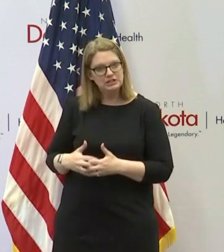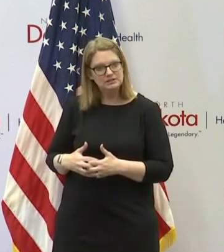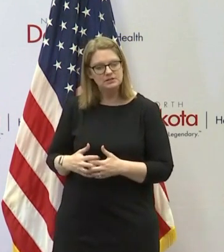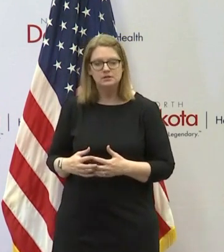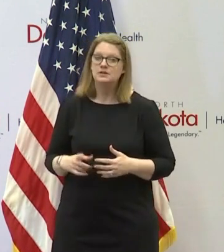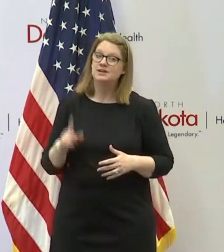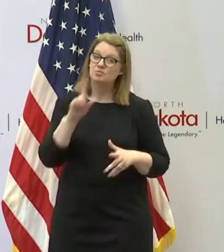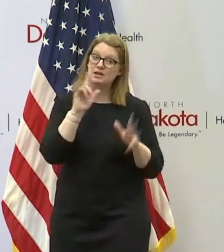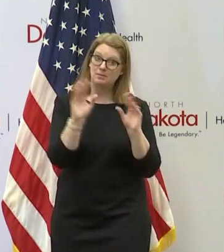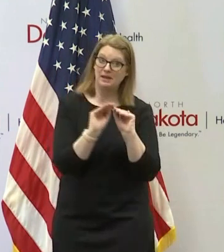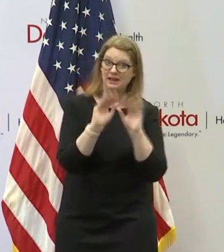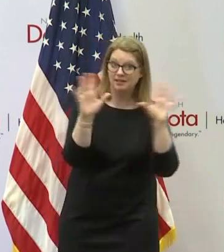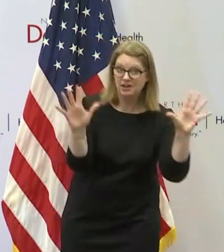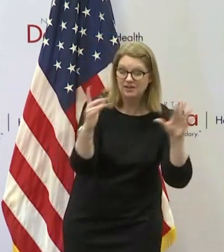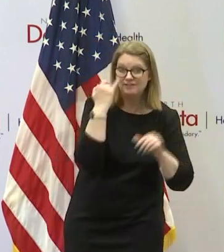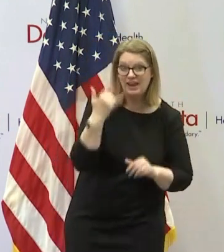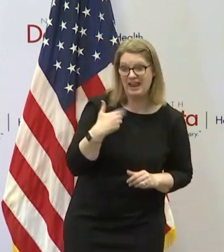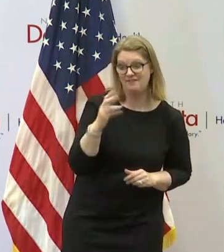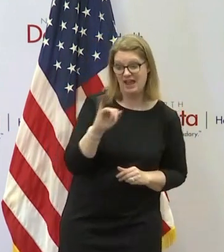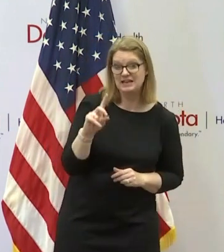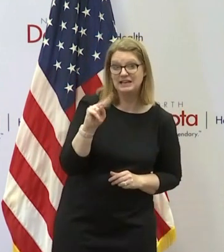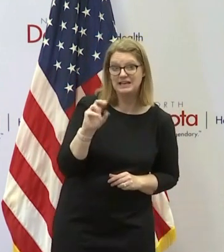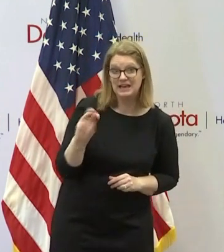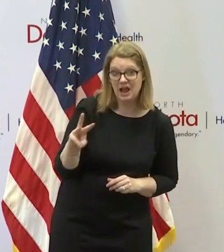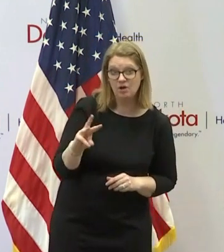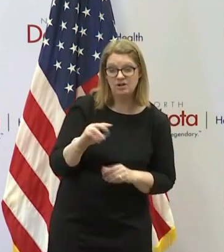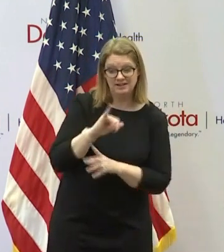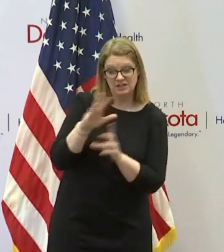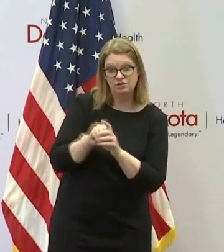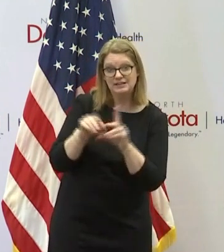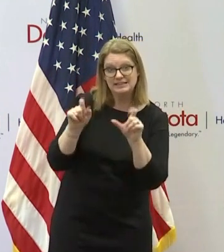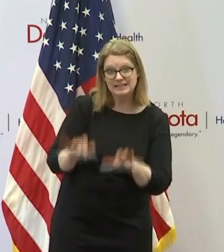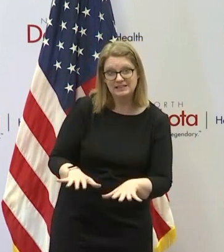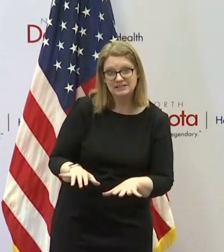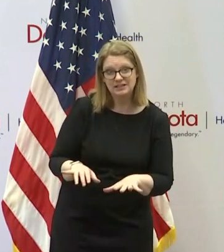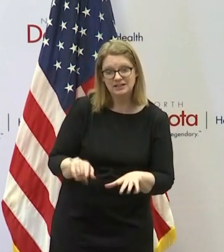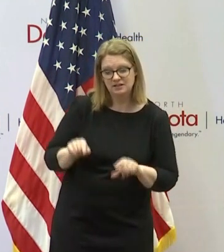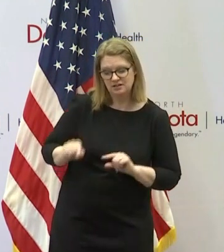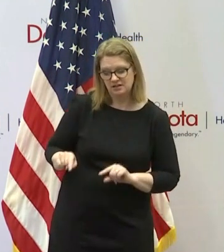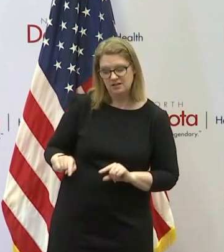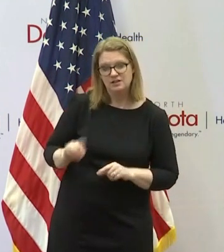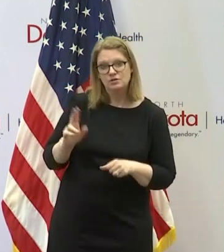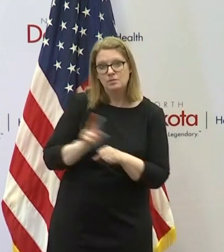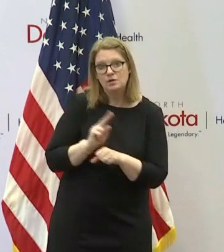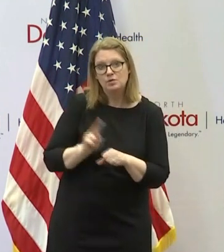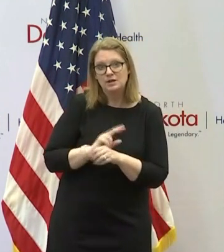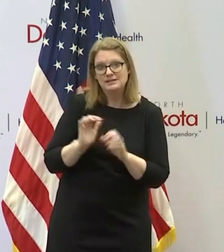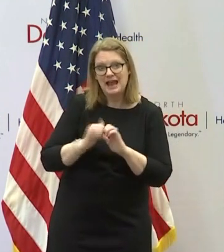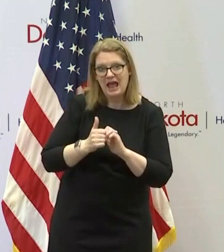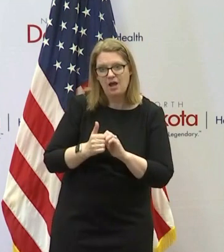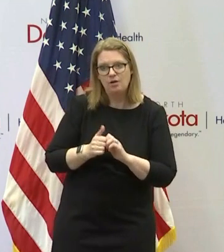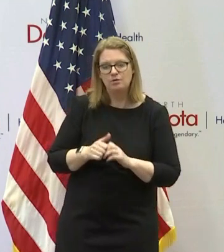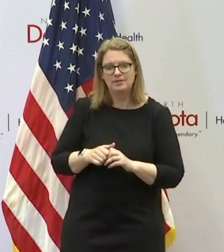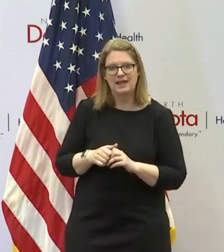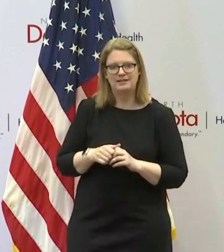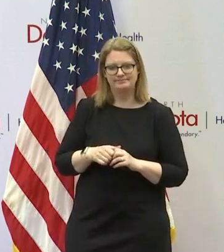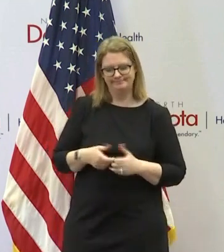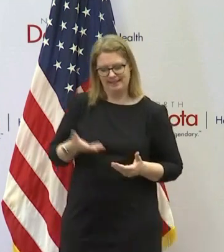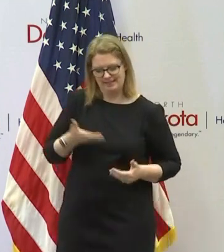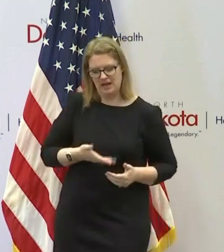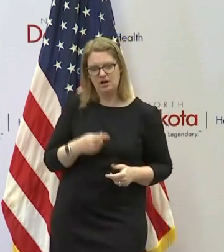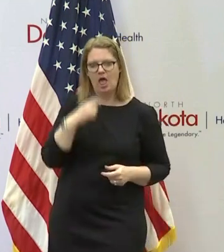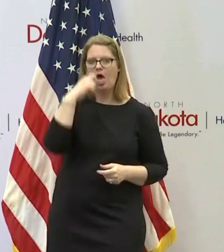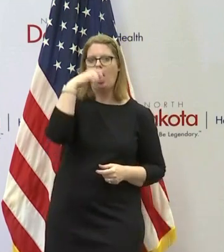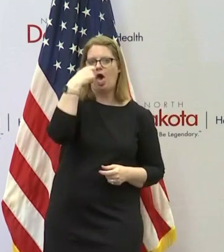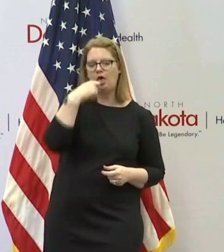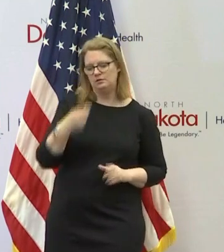clear that if you've got ID Now machines and they're part of your testing regime, they should be used for point of contact only, which is, take